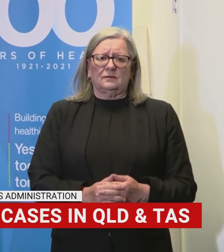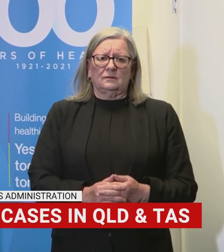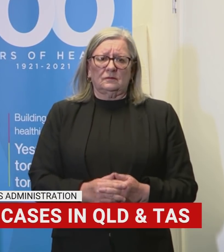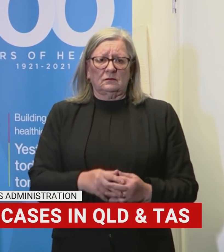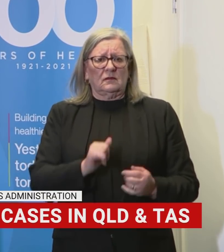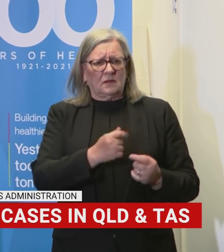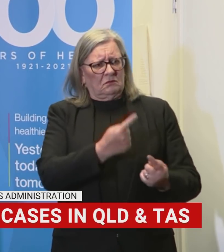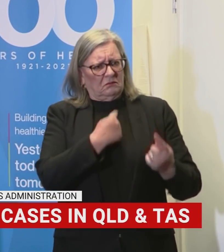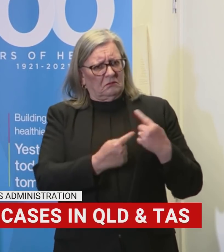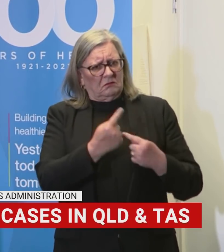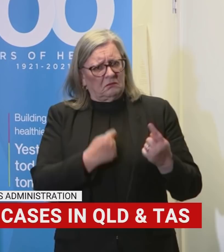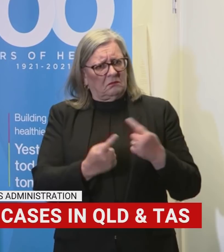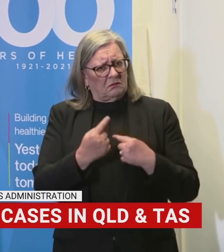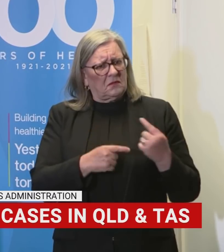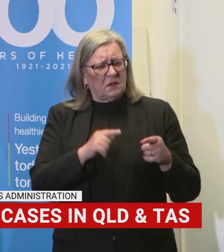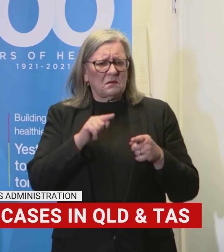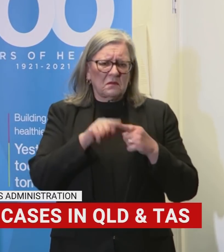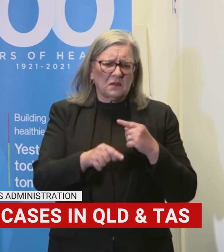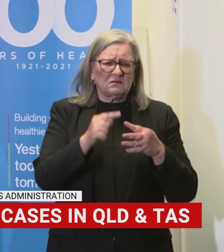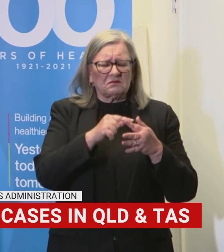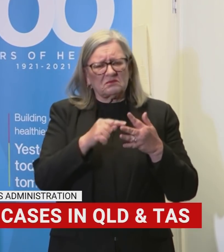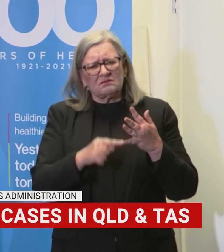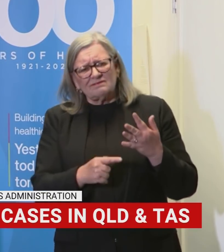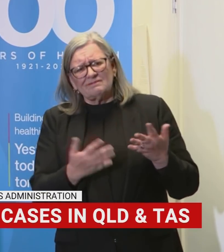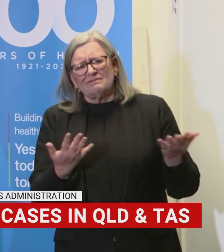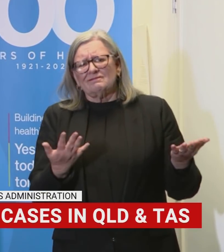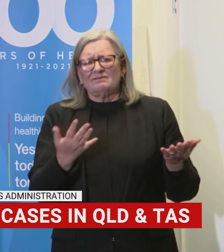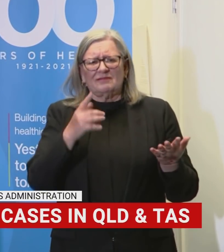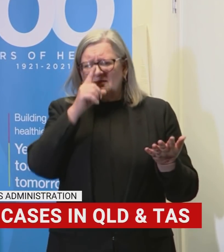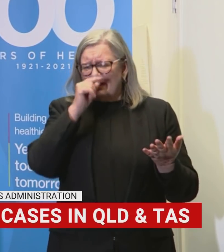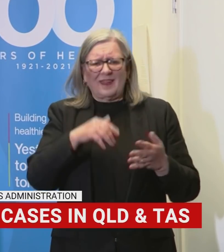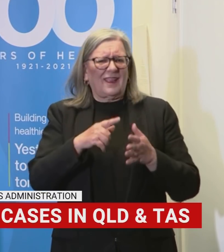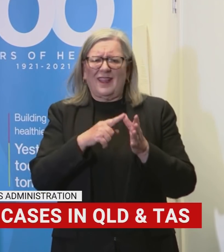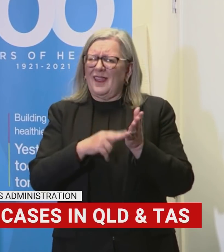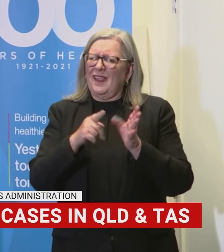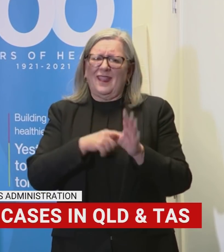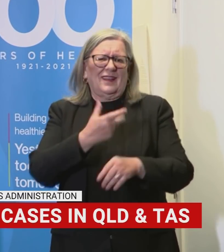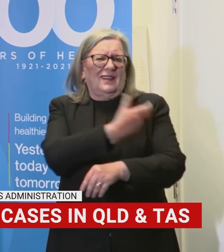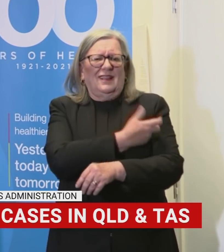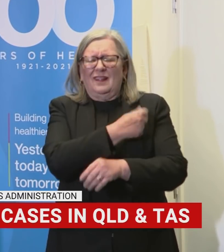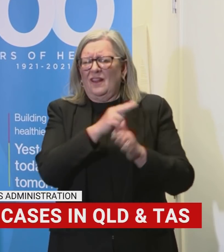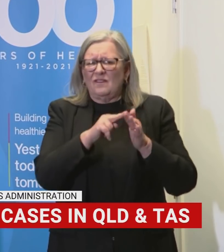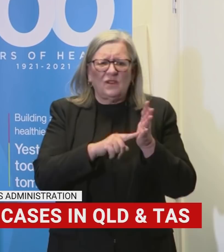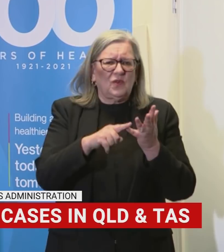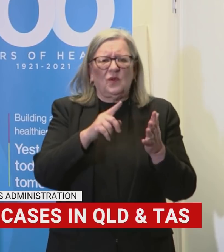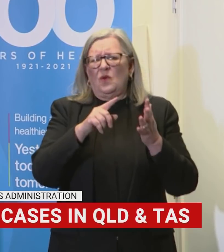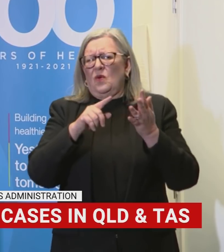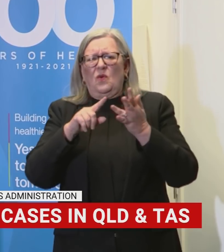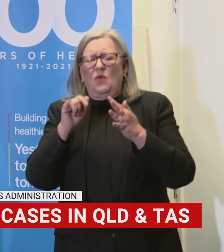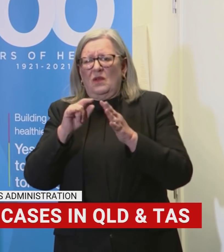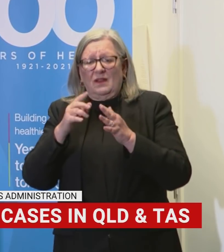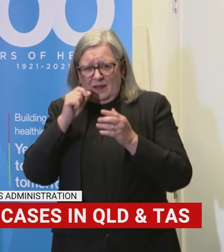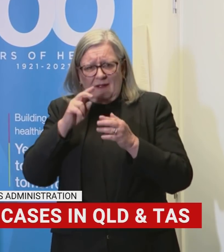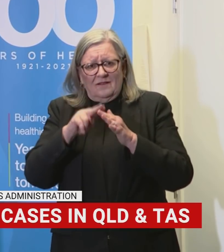of the sorts of things that are associated with any vaccination generally. Fever, joint pain, muscle